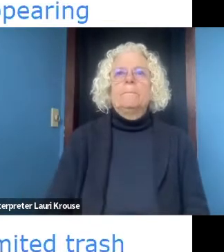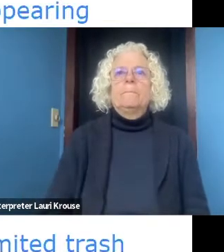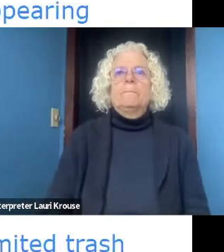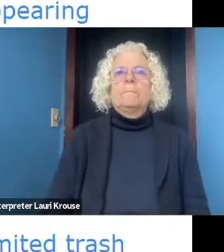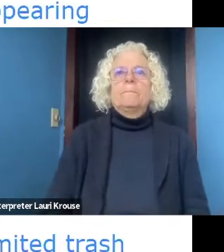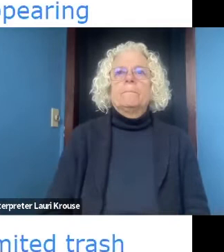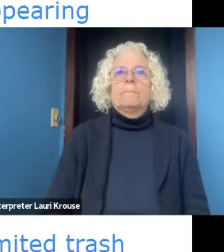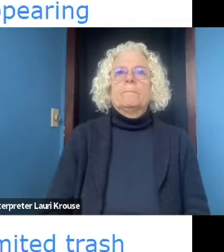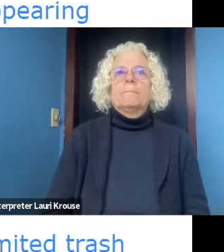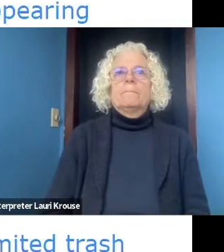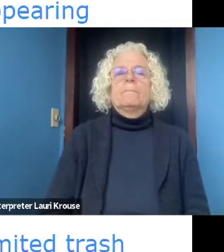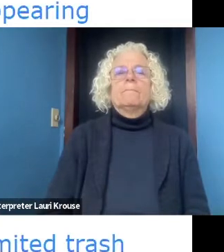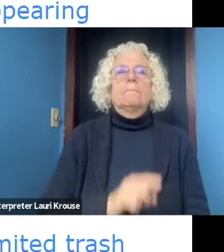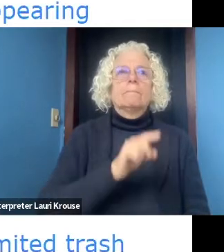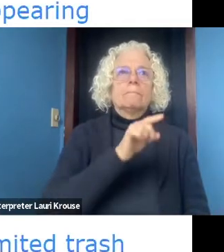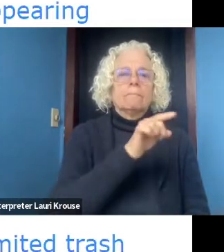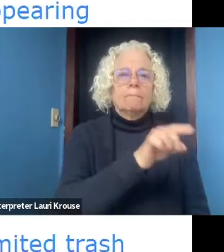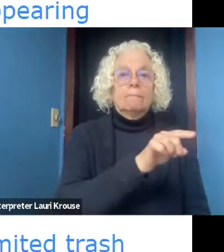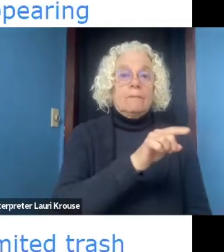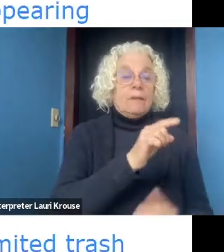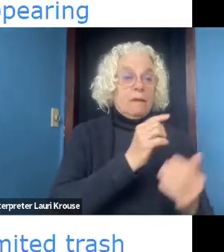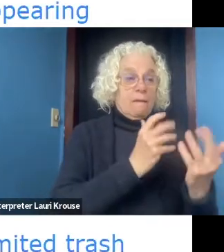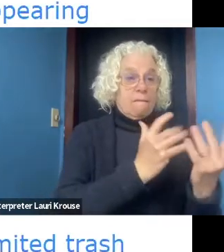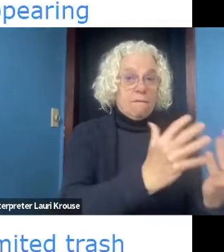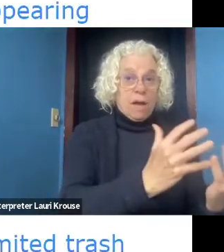Fires related to asthma.